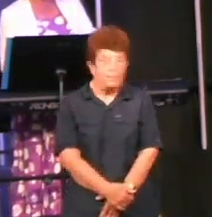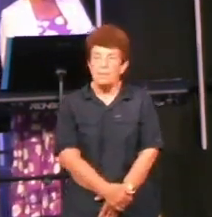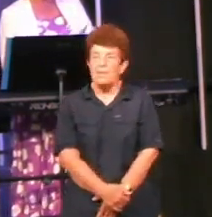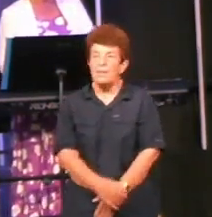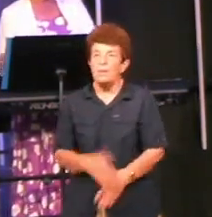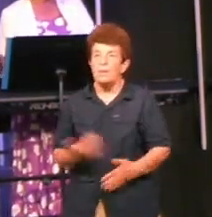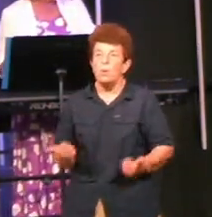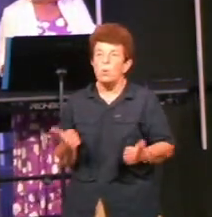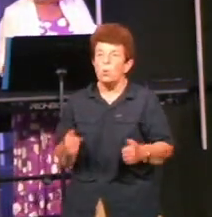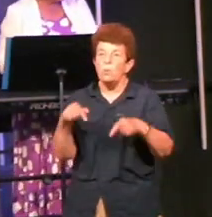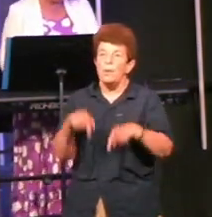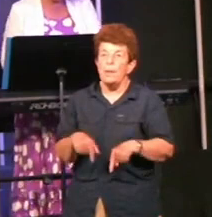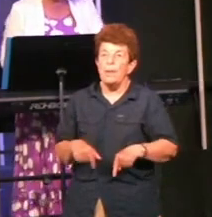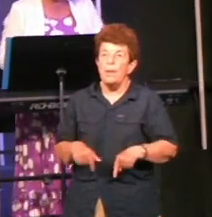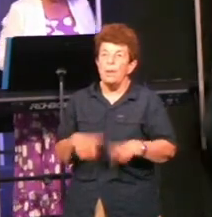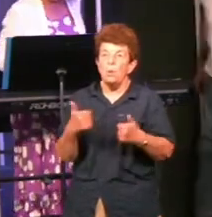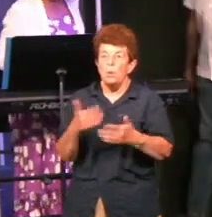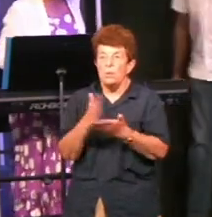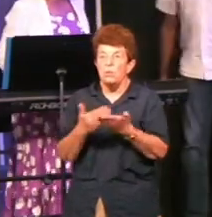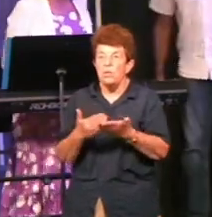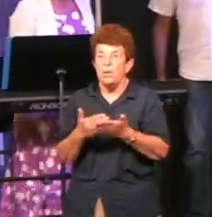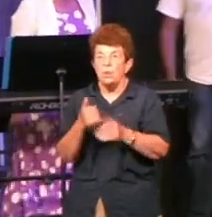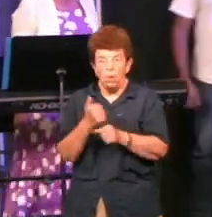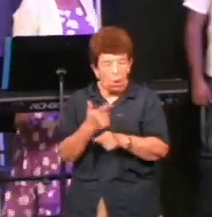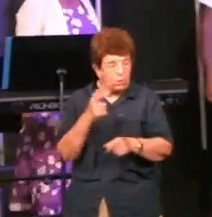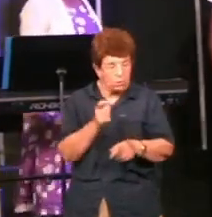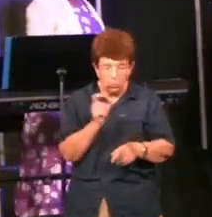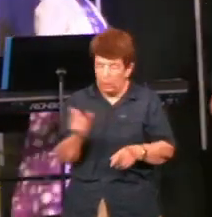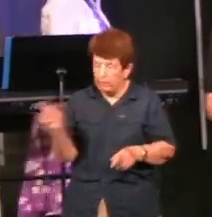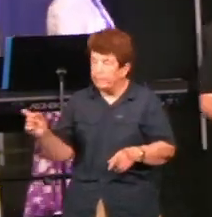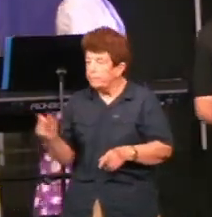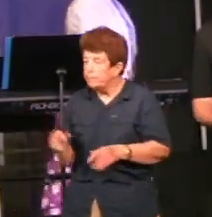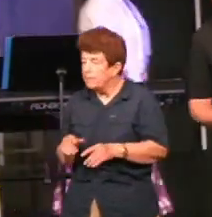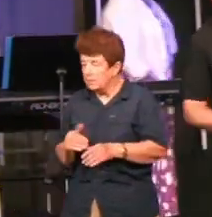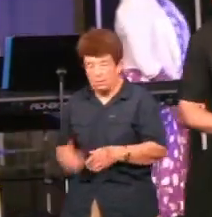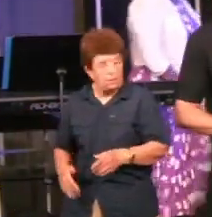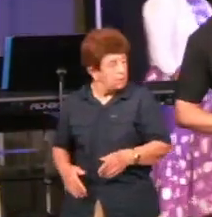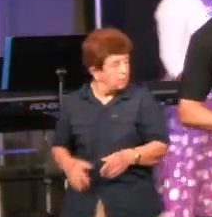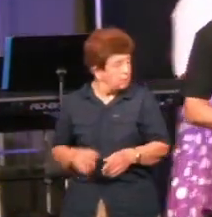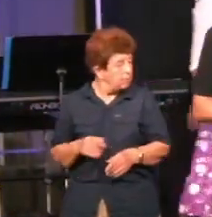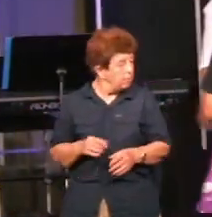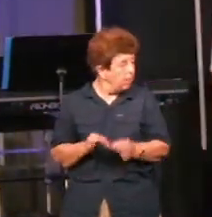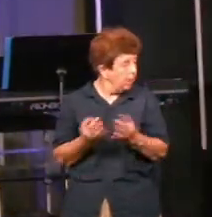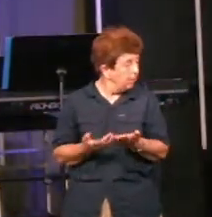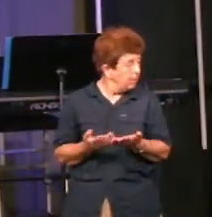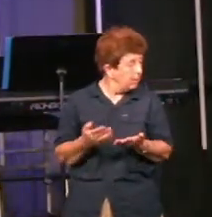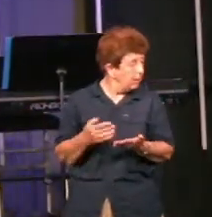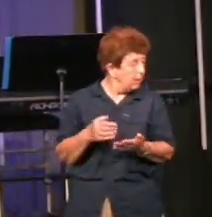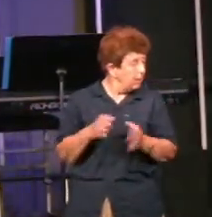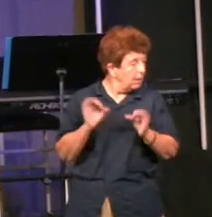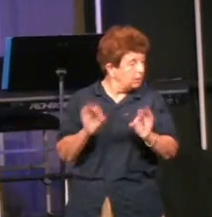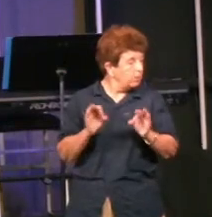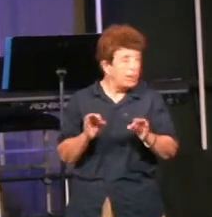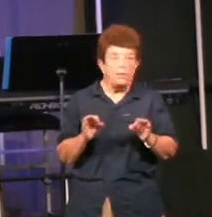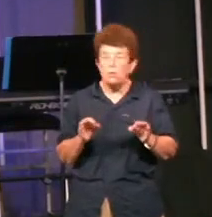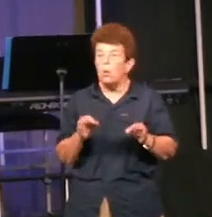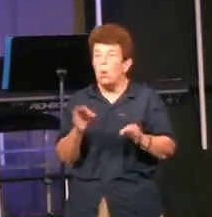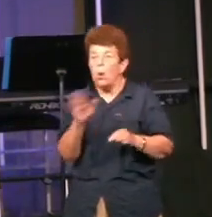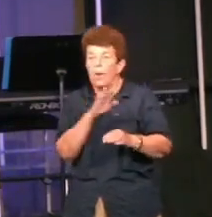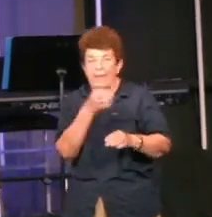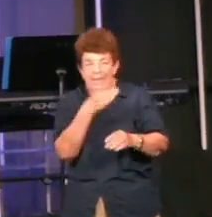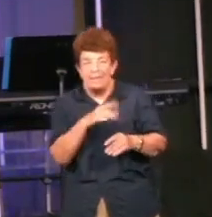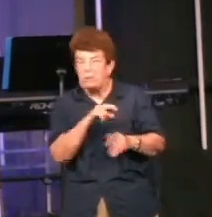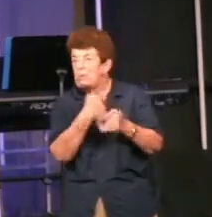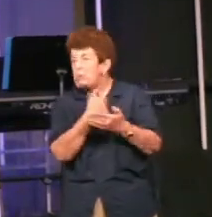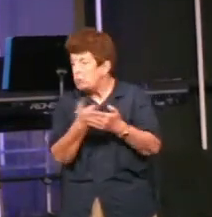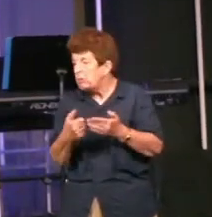It's good to be here and good to share God's word with you this morning. I also want to say a special good morning to all our kids who would usually